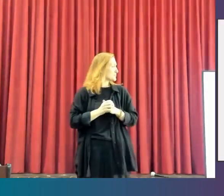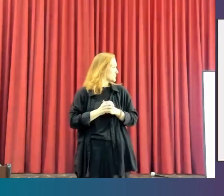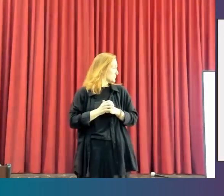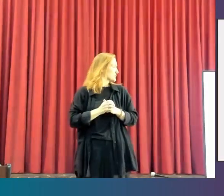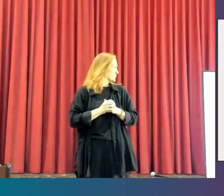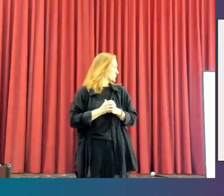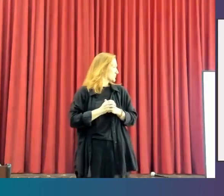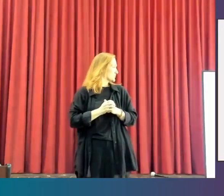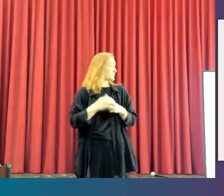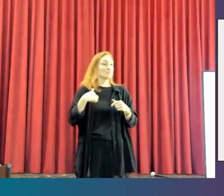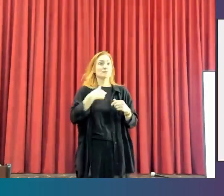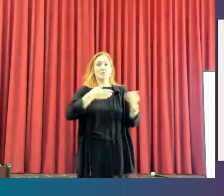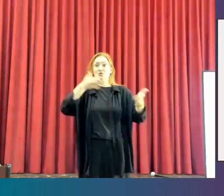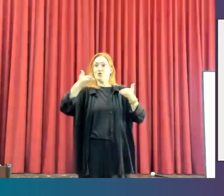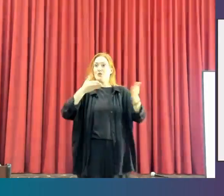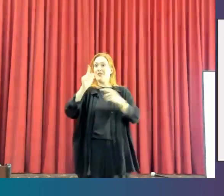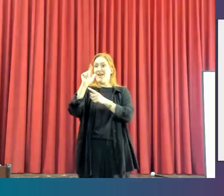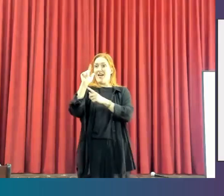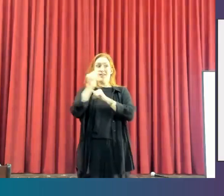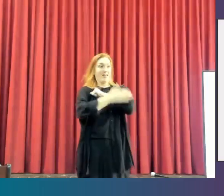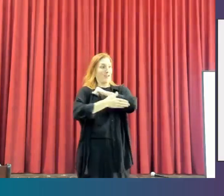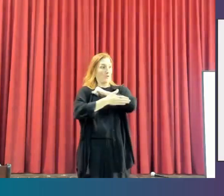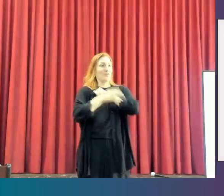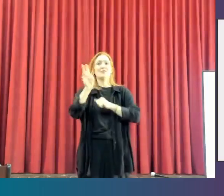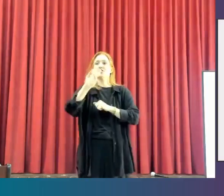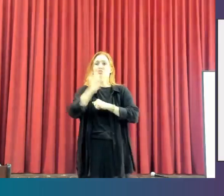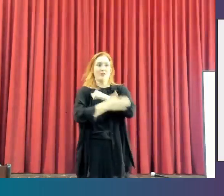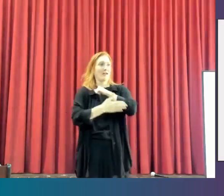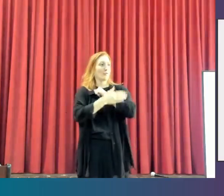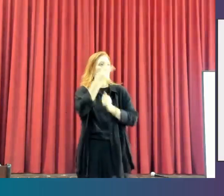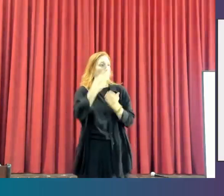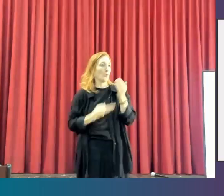And we serve LA County and Ventura County.